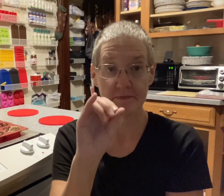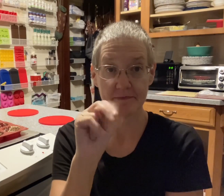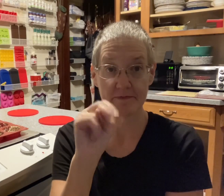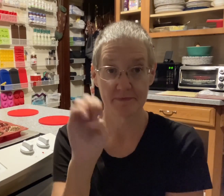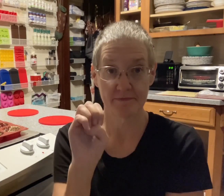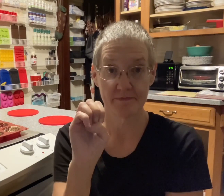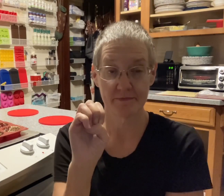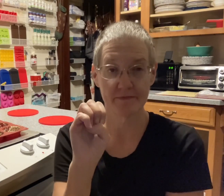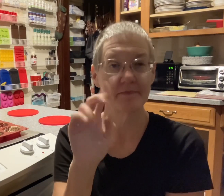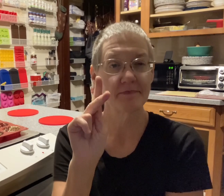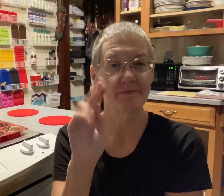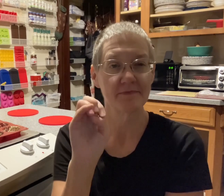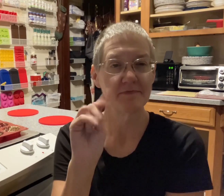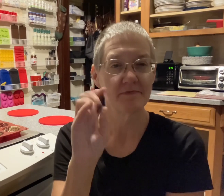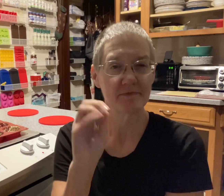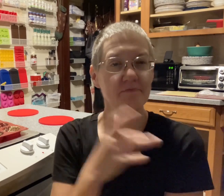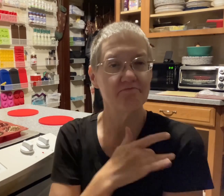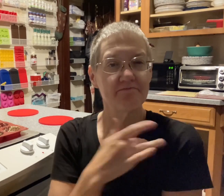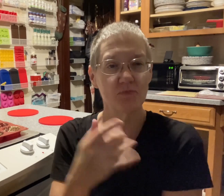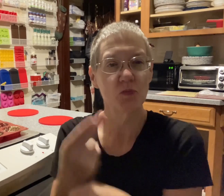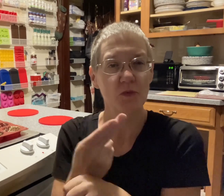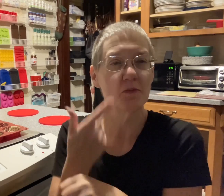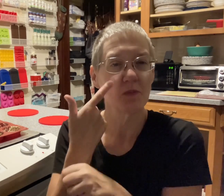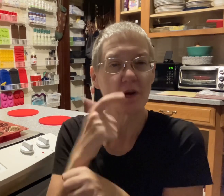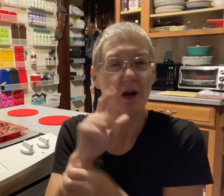I'm using silicone because keto products tend to stick.